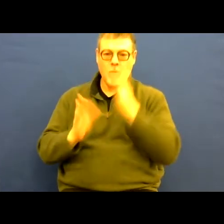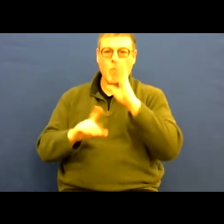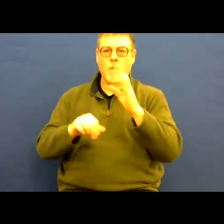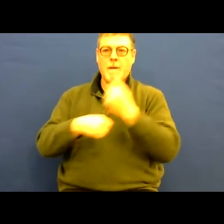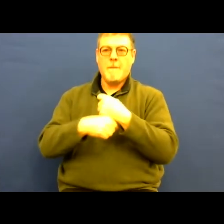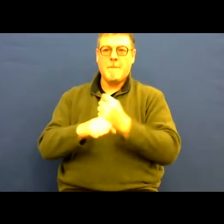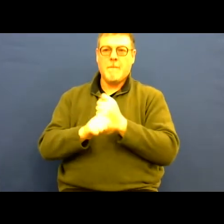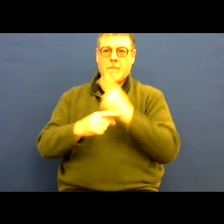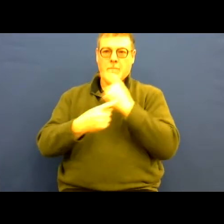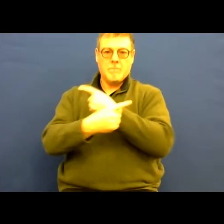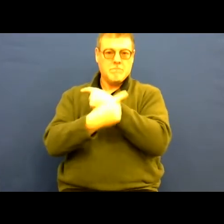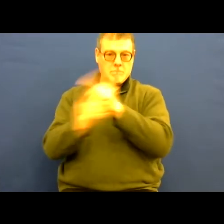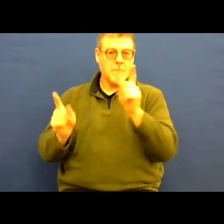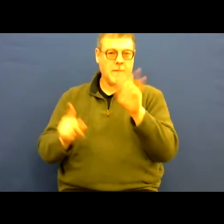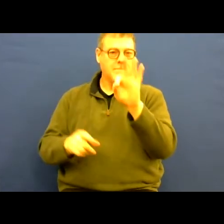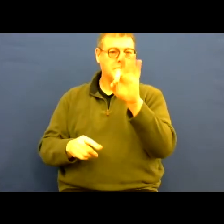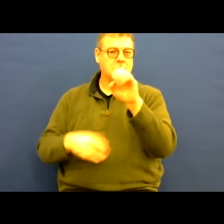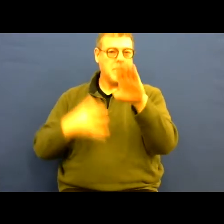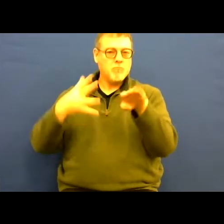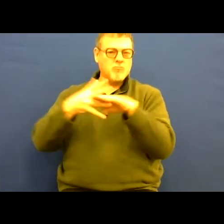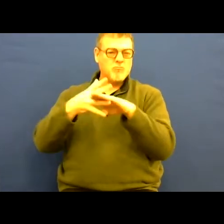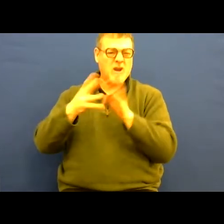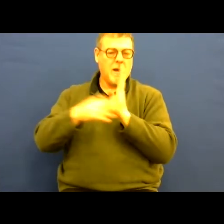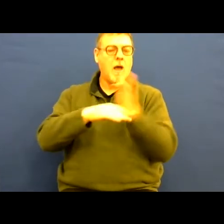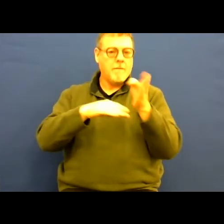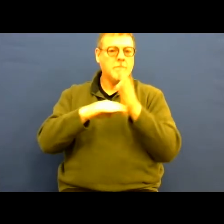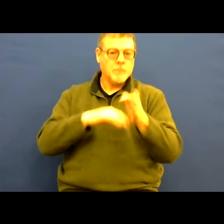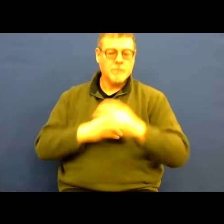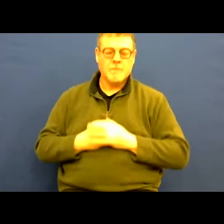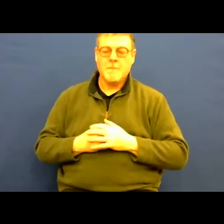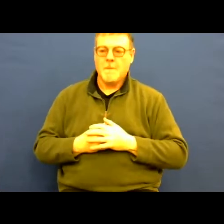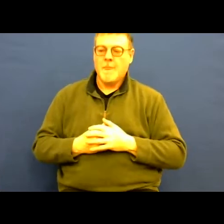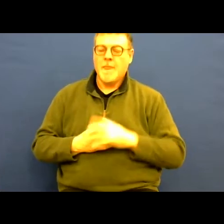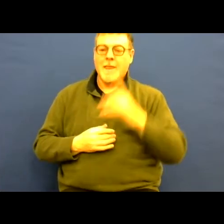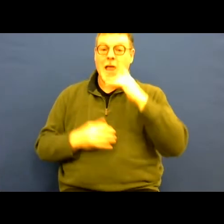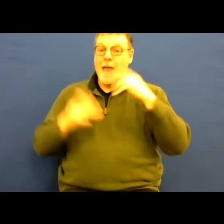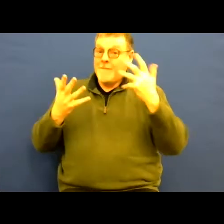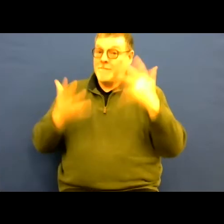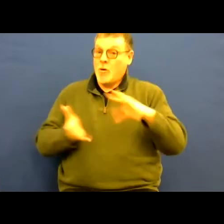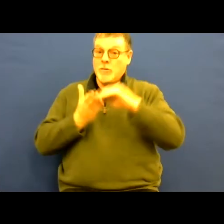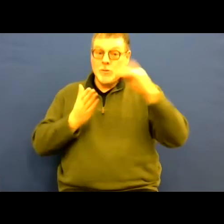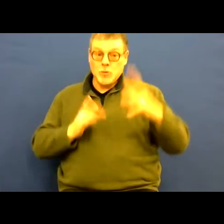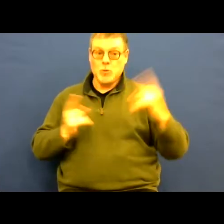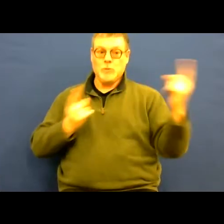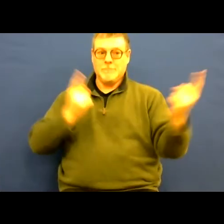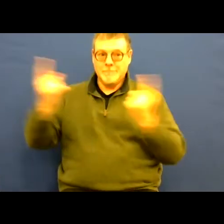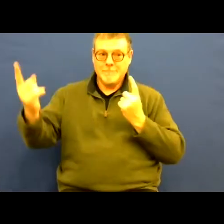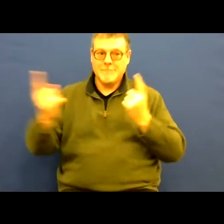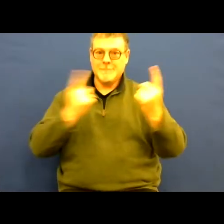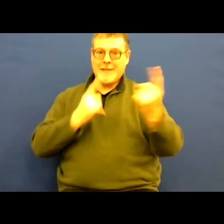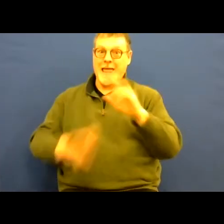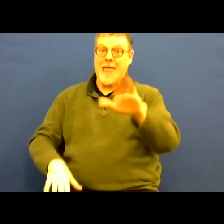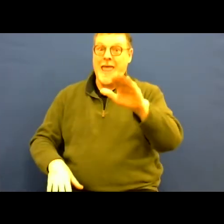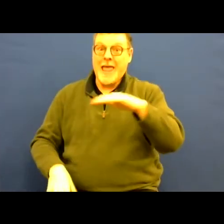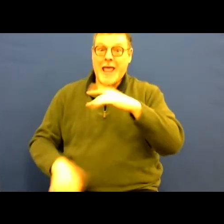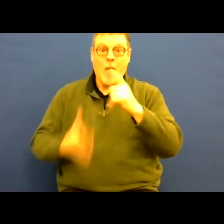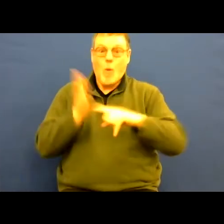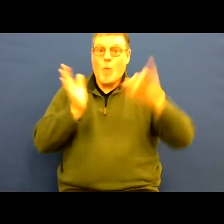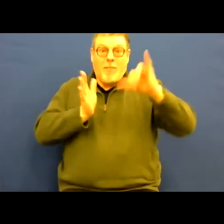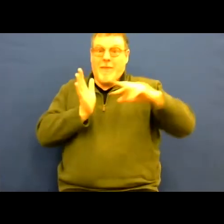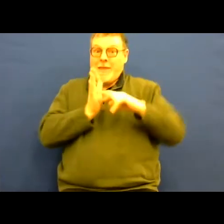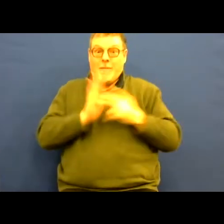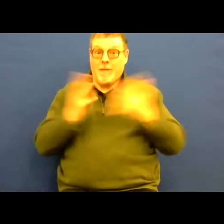public after we come out of the February break. I've already had a couple of students at school kind of come up to me and say, "Hey, what does this